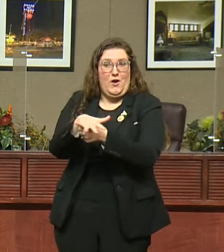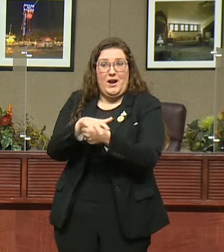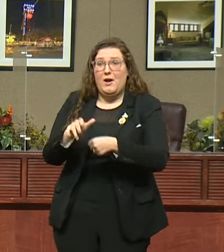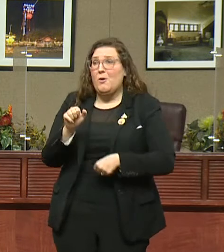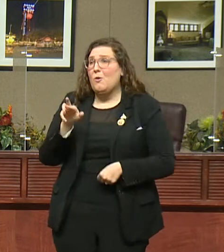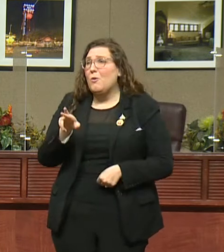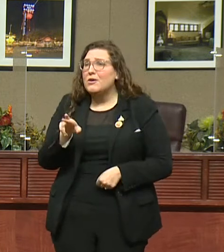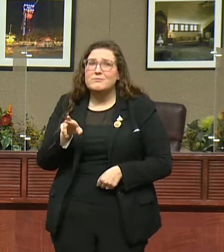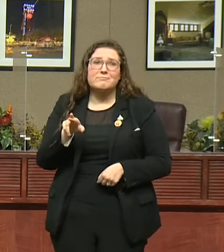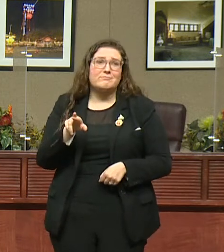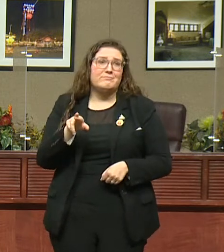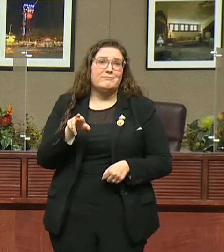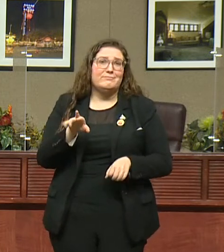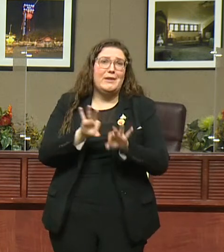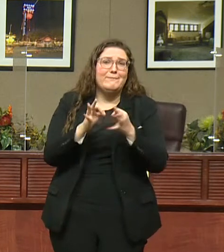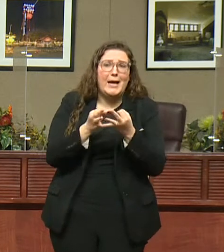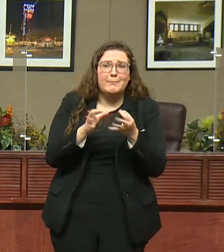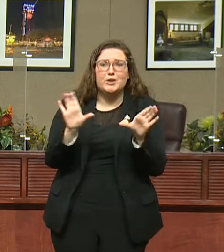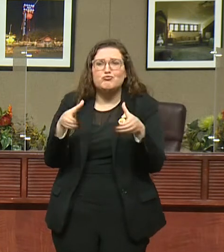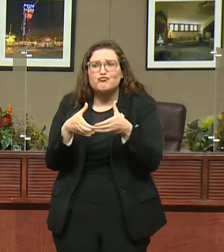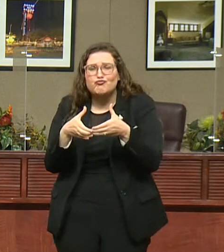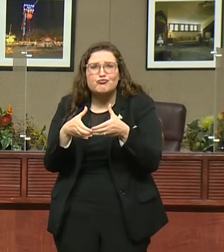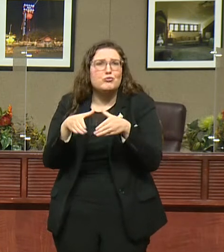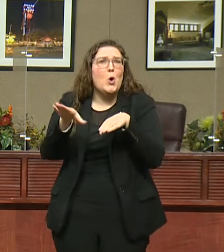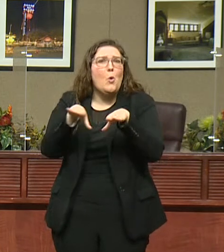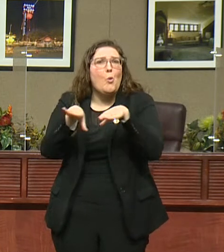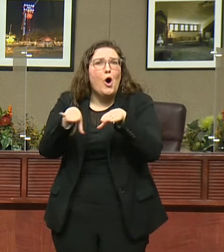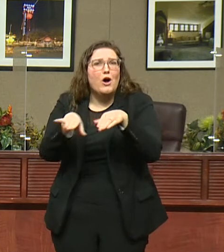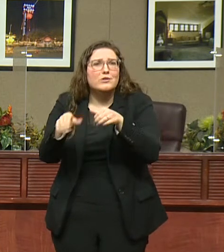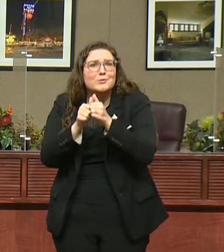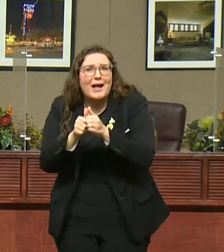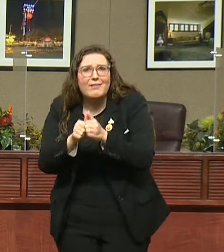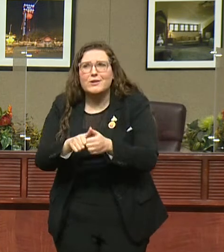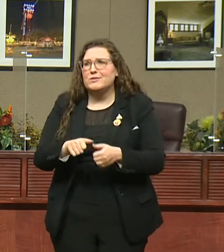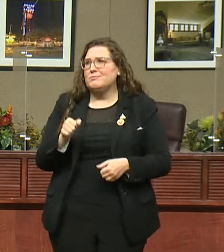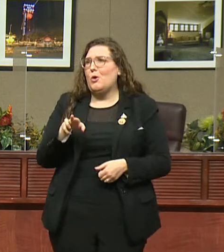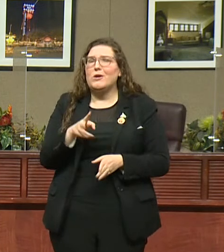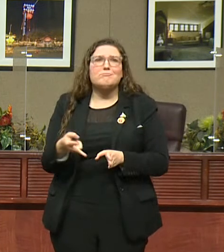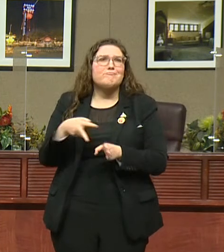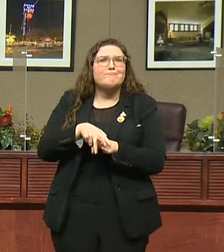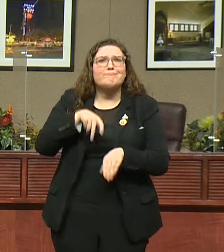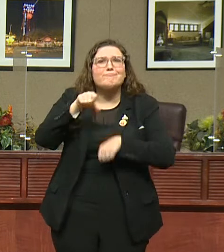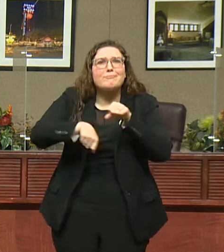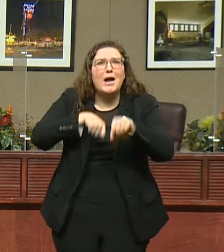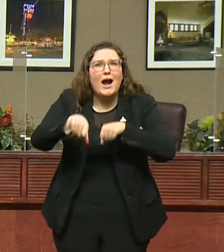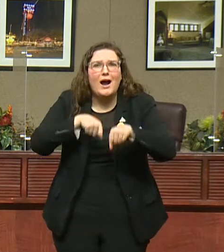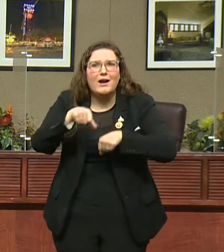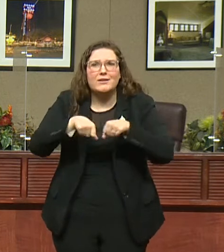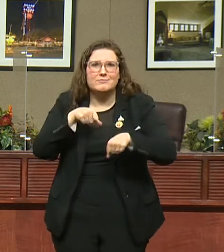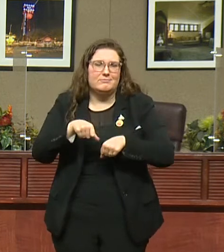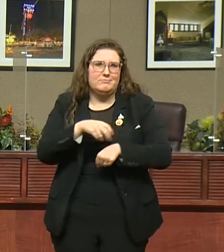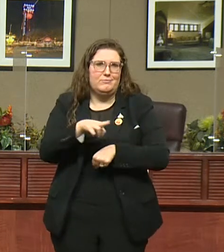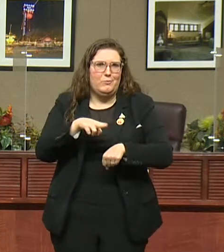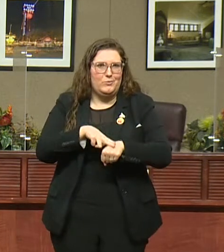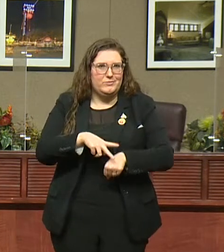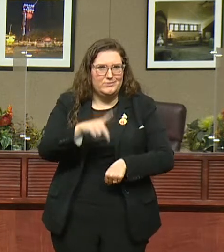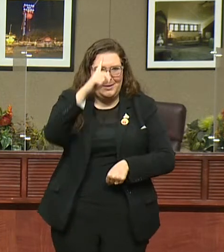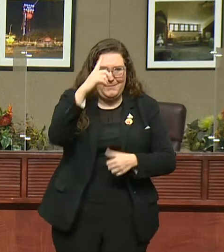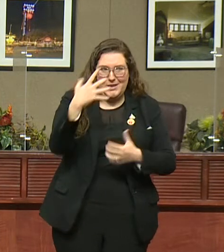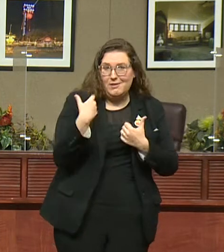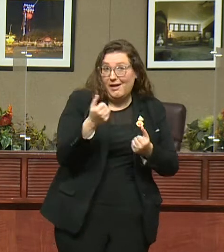we can go for bike rides, and it's certainly good not only for your physical health, but also for your mental health during this